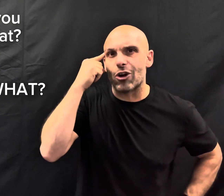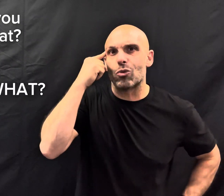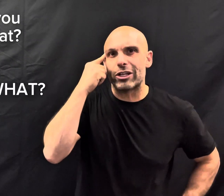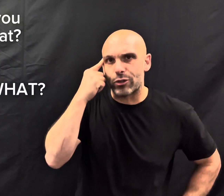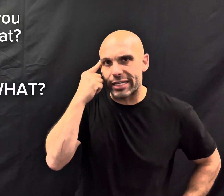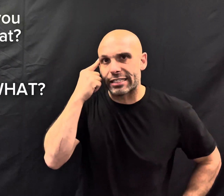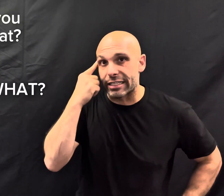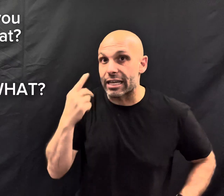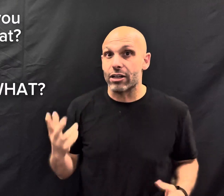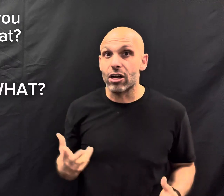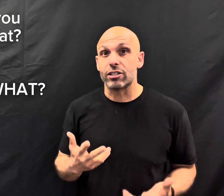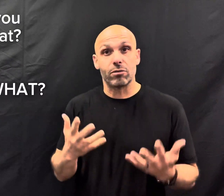I translate that? No, just,